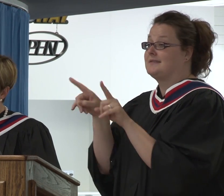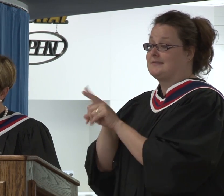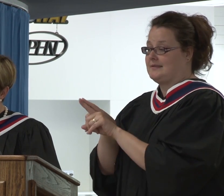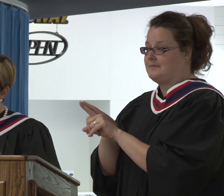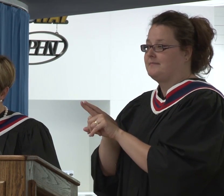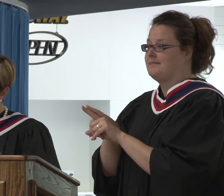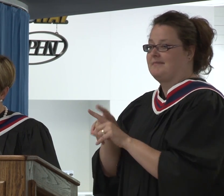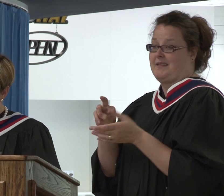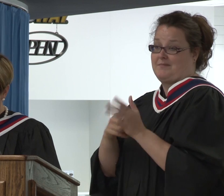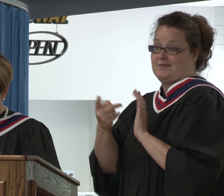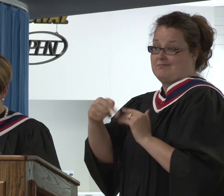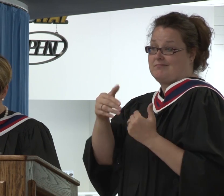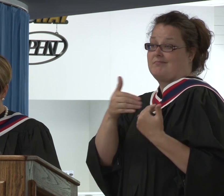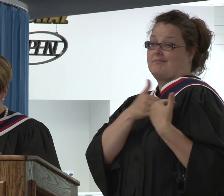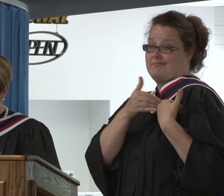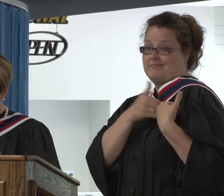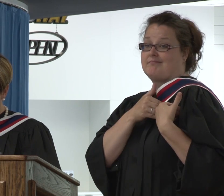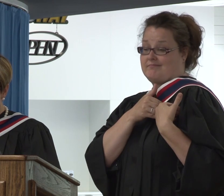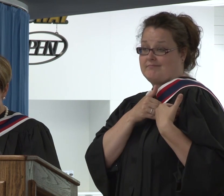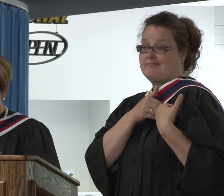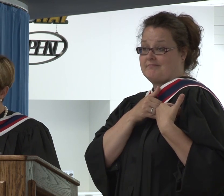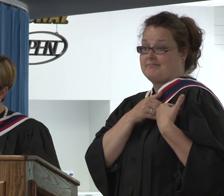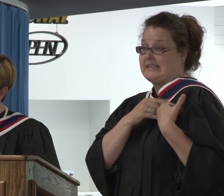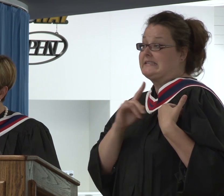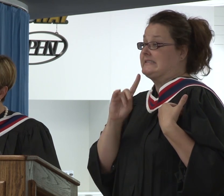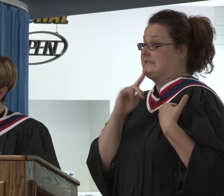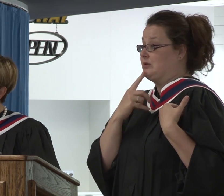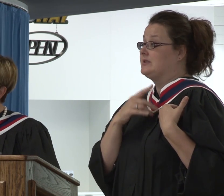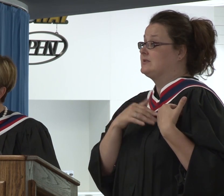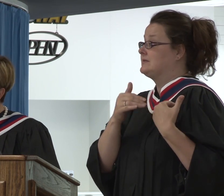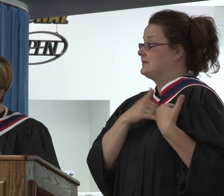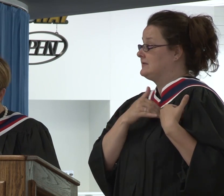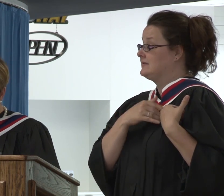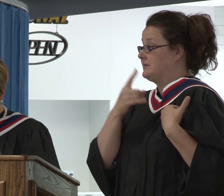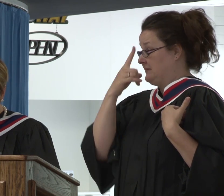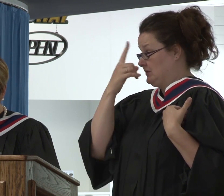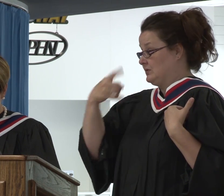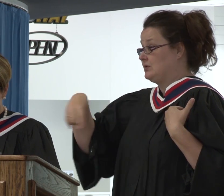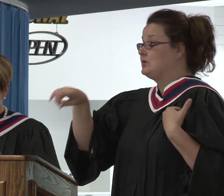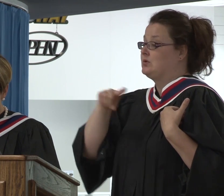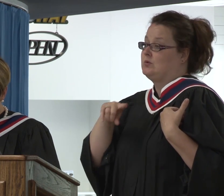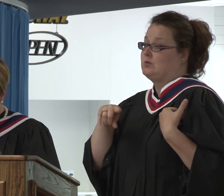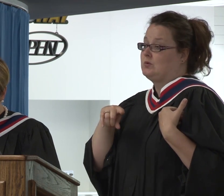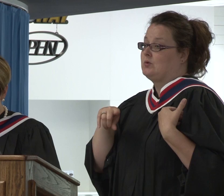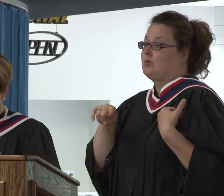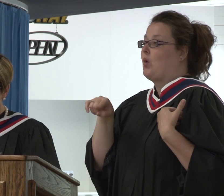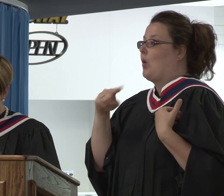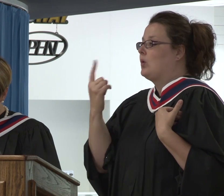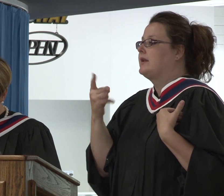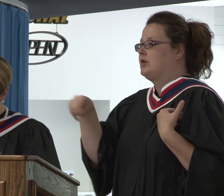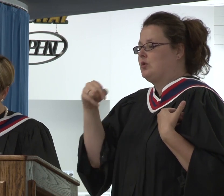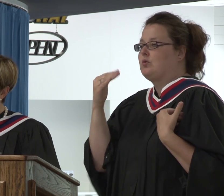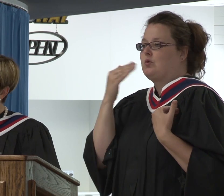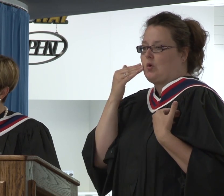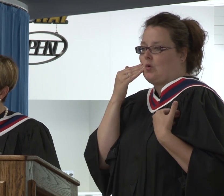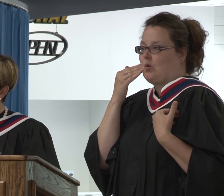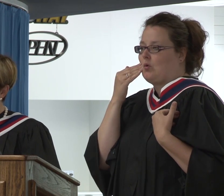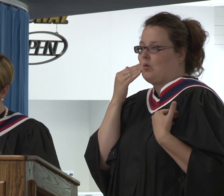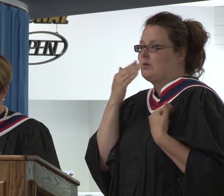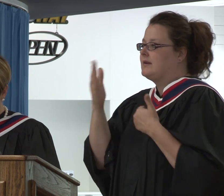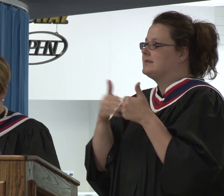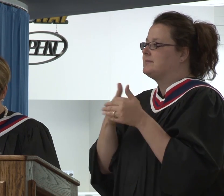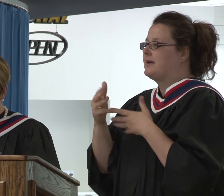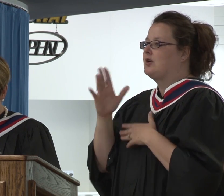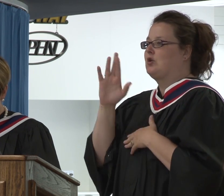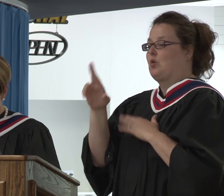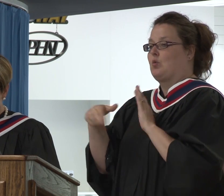this responsibility needs to be taken seriously because only you, no matter what is your